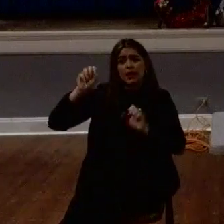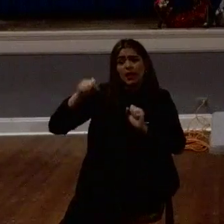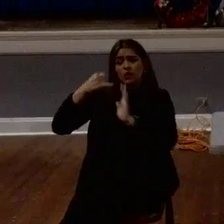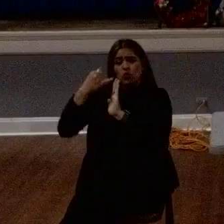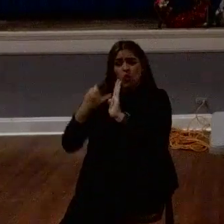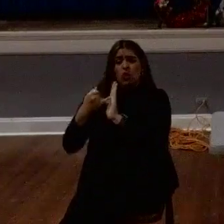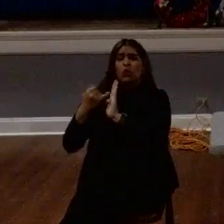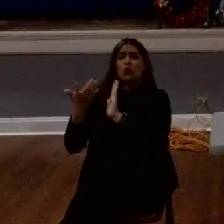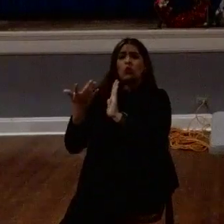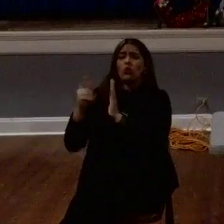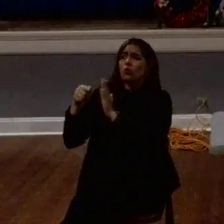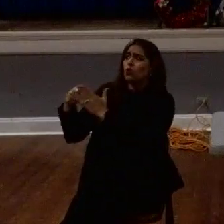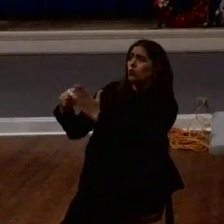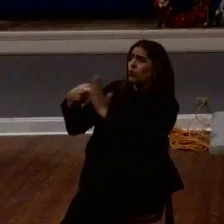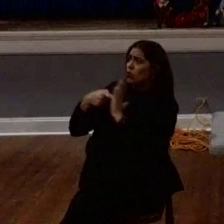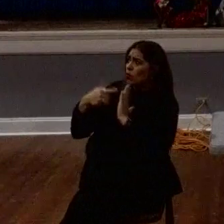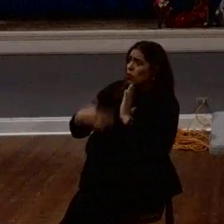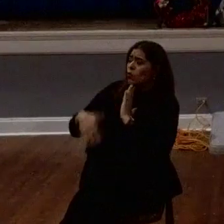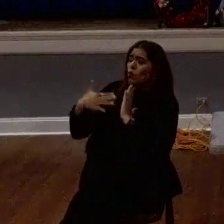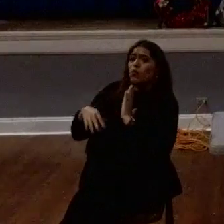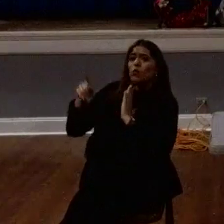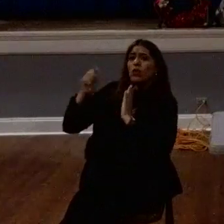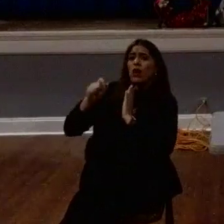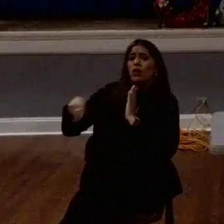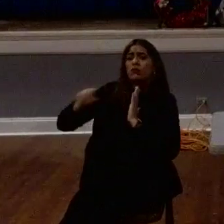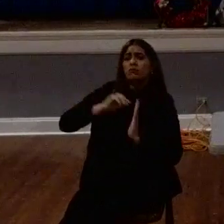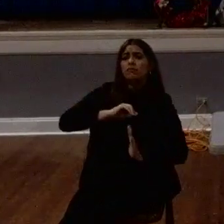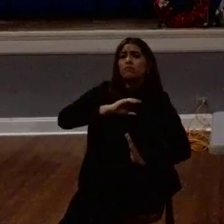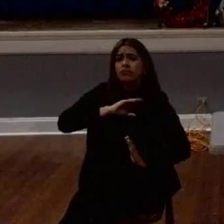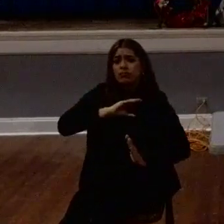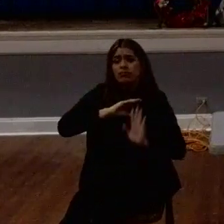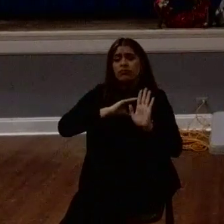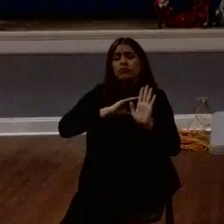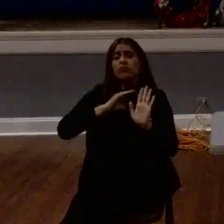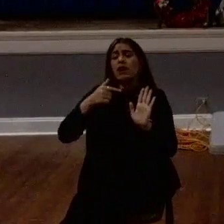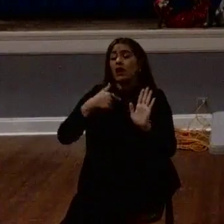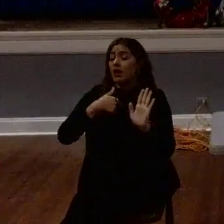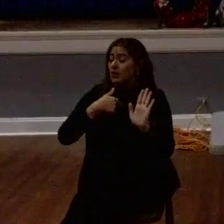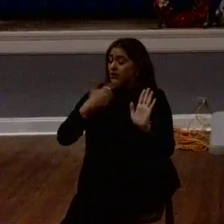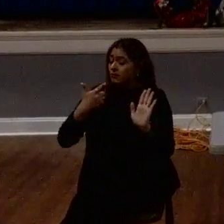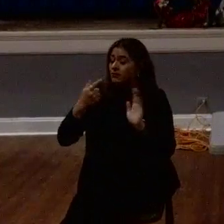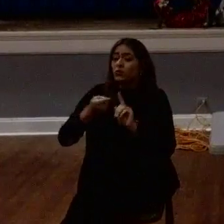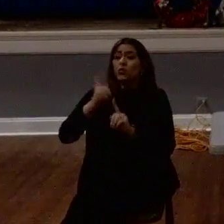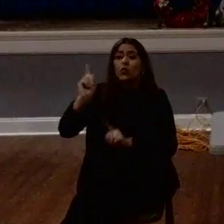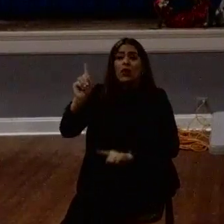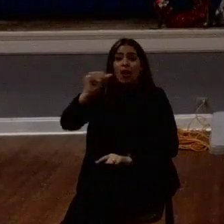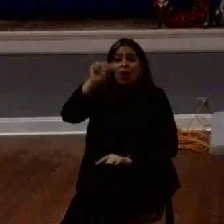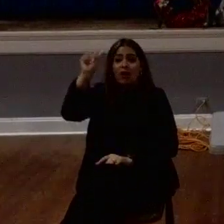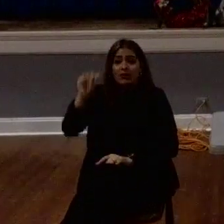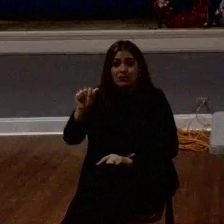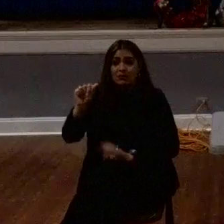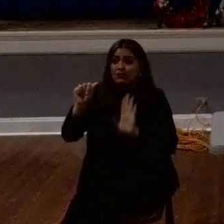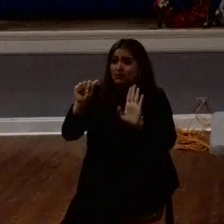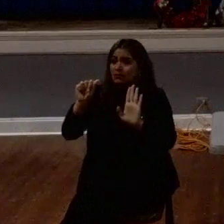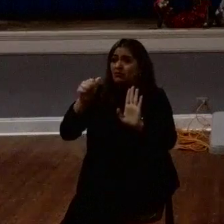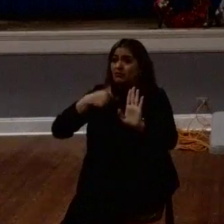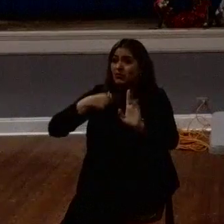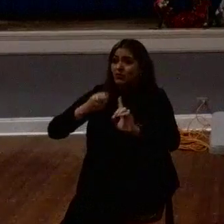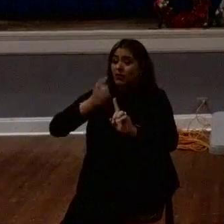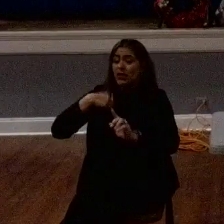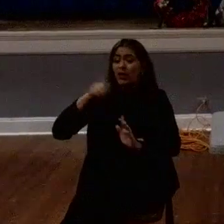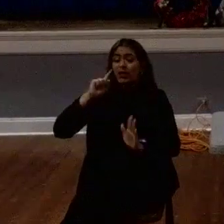terms and to start to lift those up. Because again, I do come from Austin. When I look at this area and try to